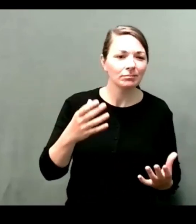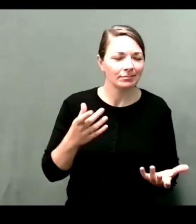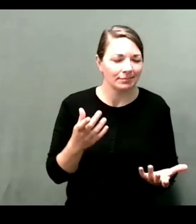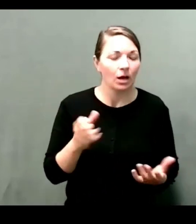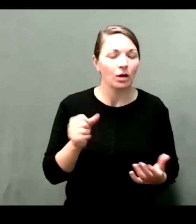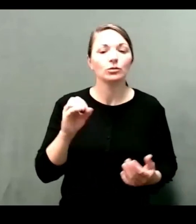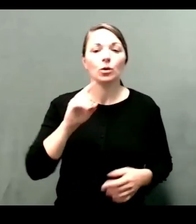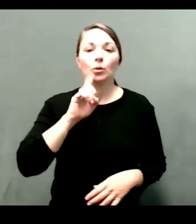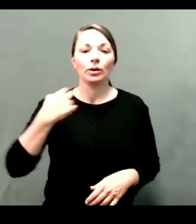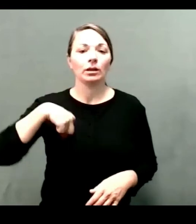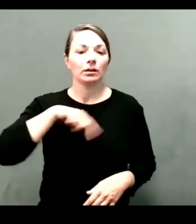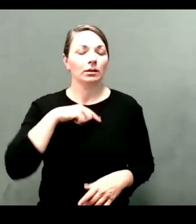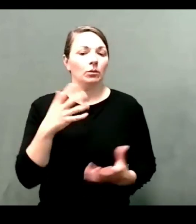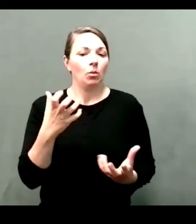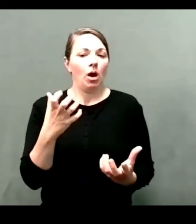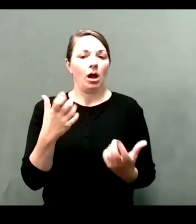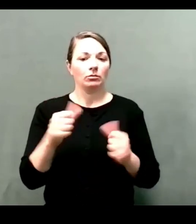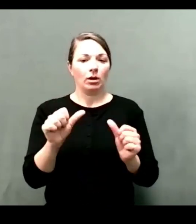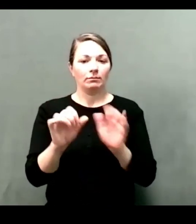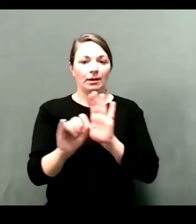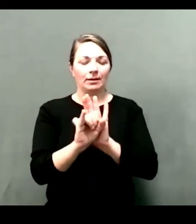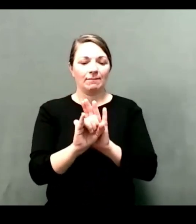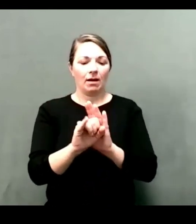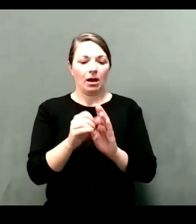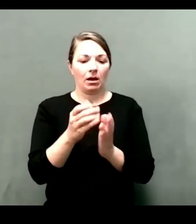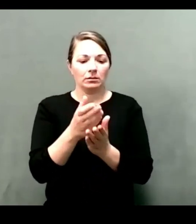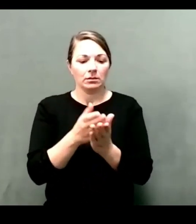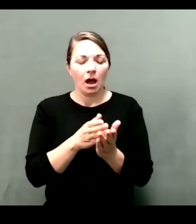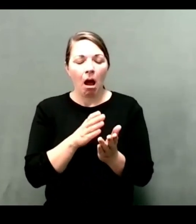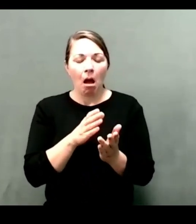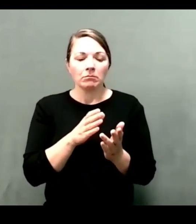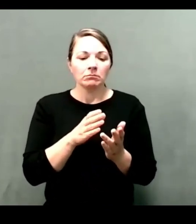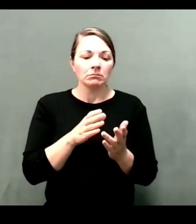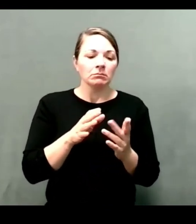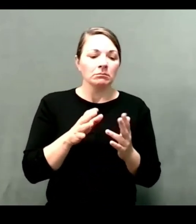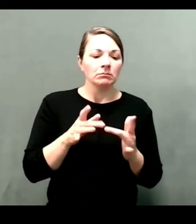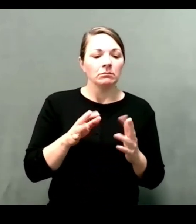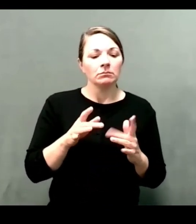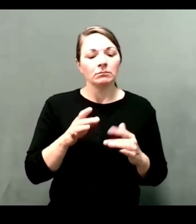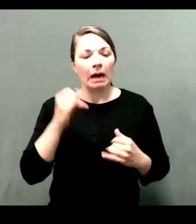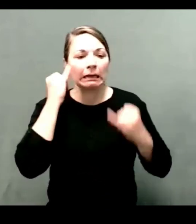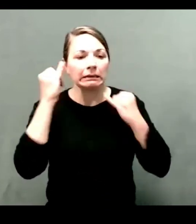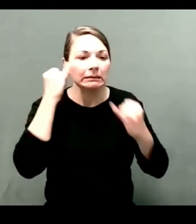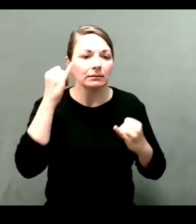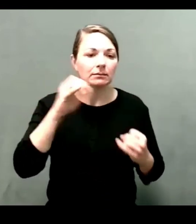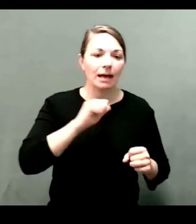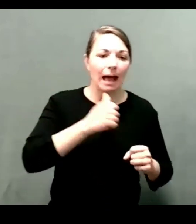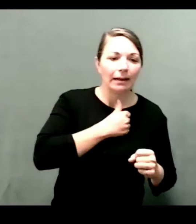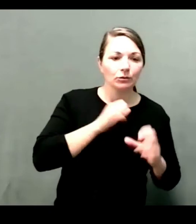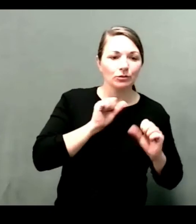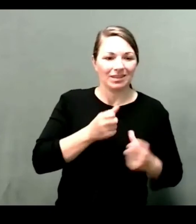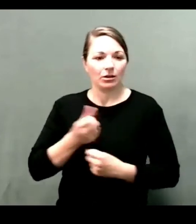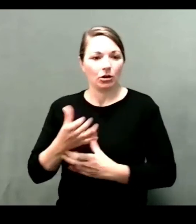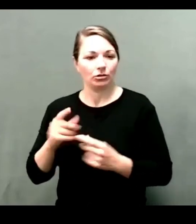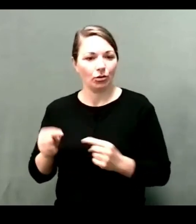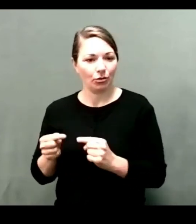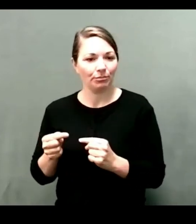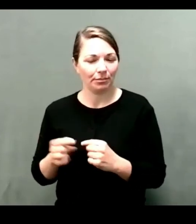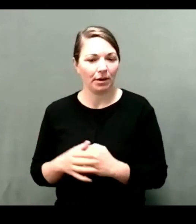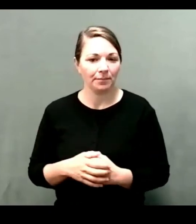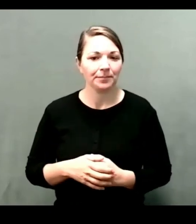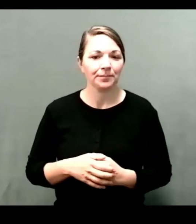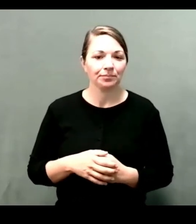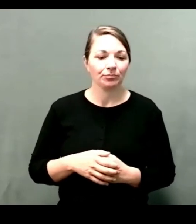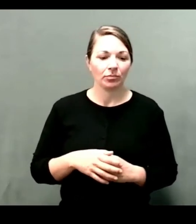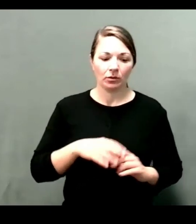try and identify some of the harmful ideas and attitudes about your client's identity factors that the person